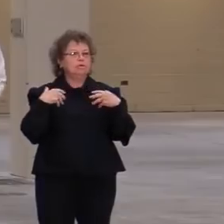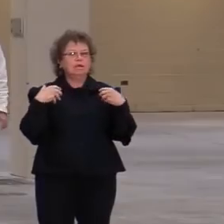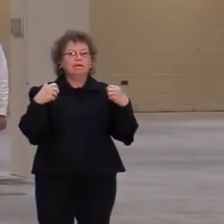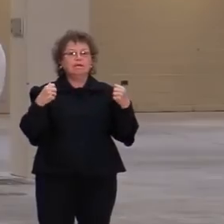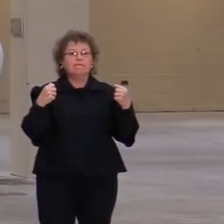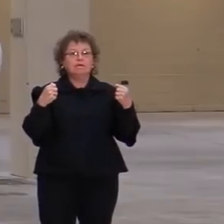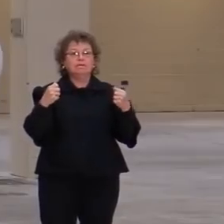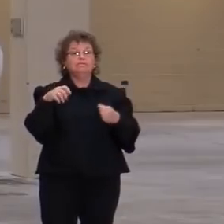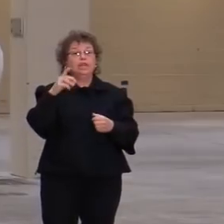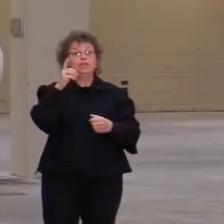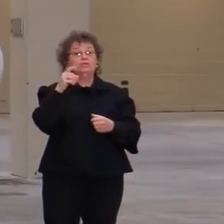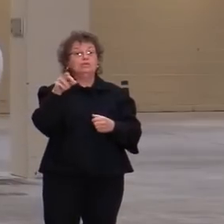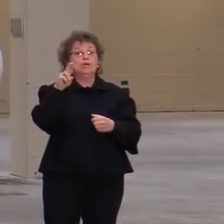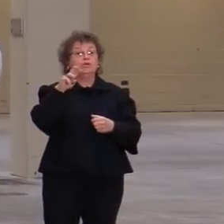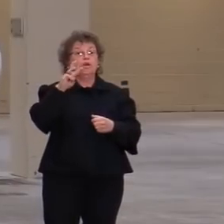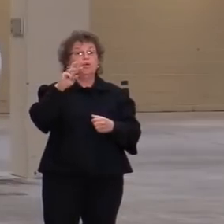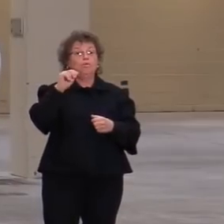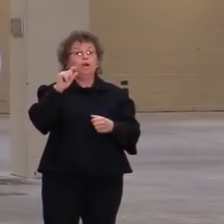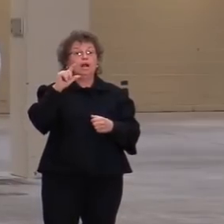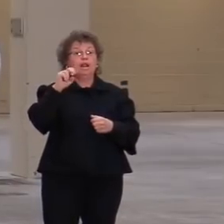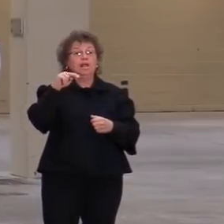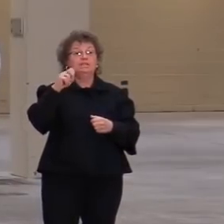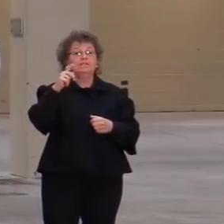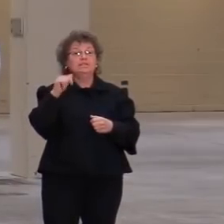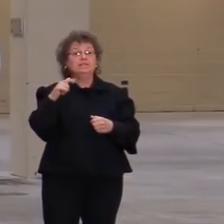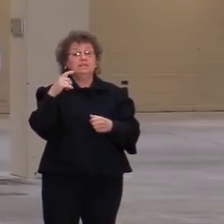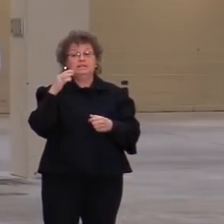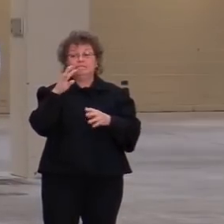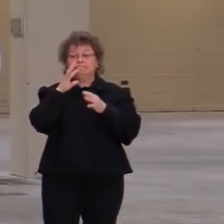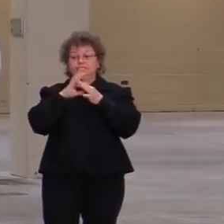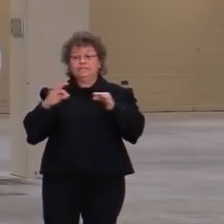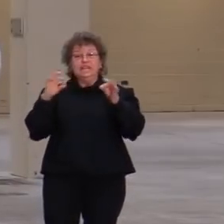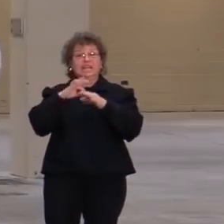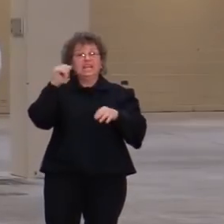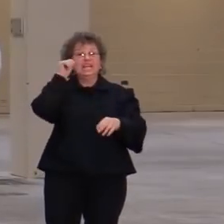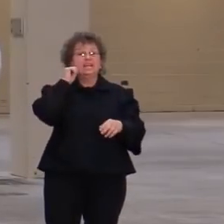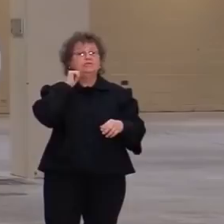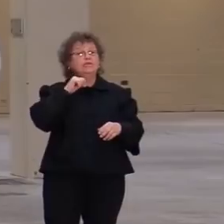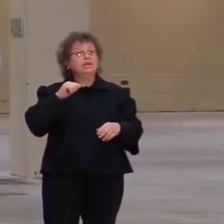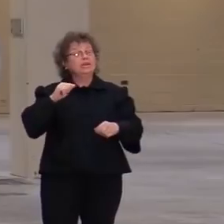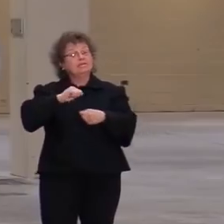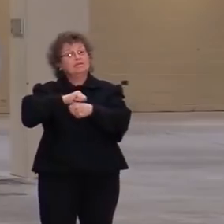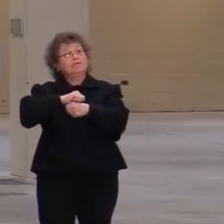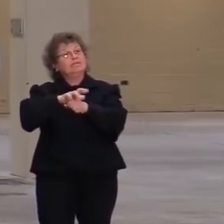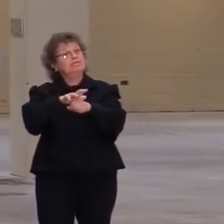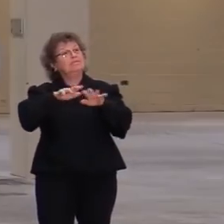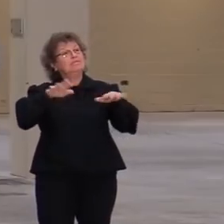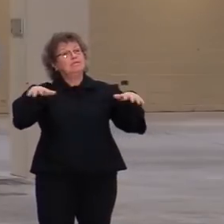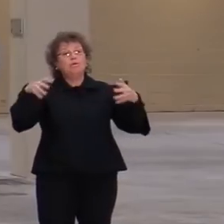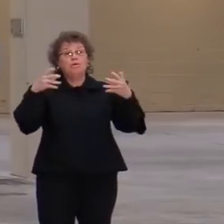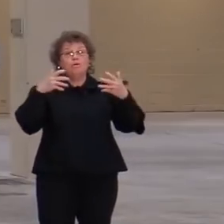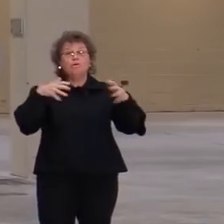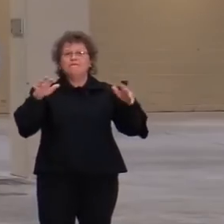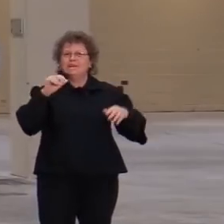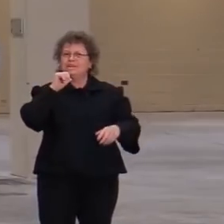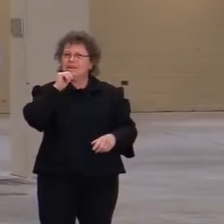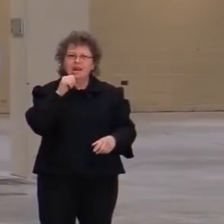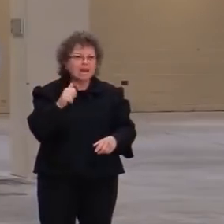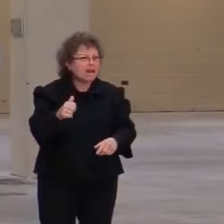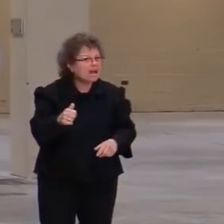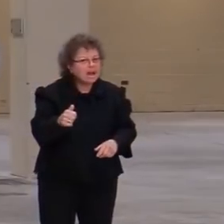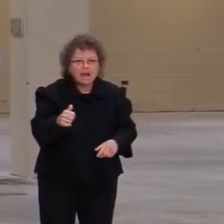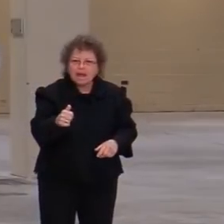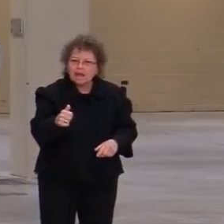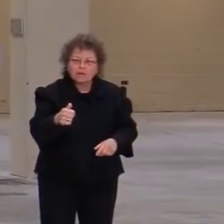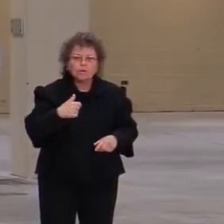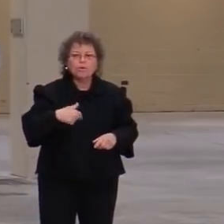As Dr. Walensky said yesterday, this pandemic is far from over. Our mitigation efforts cannot stop